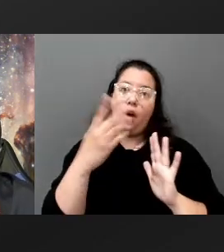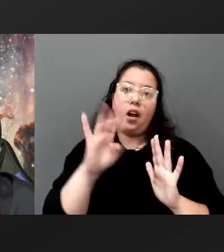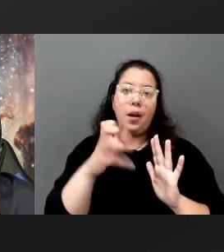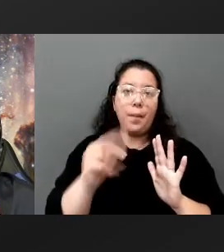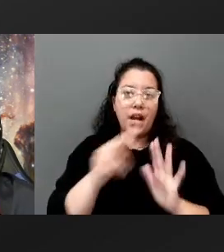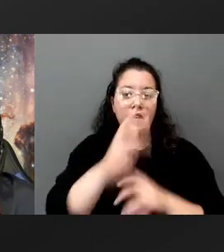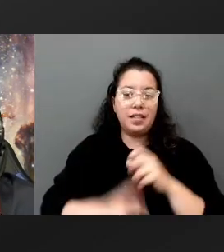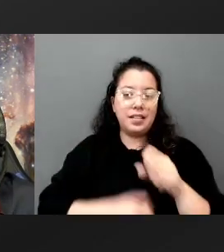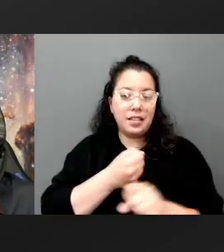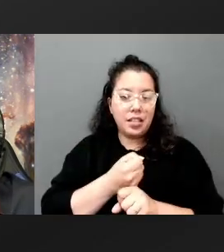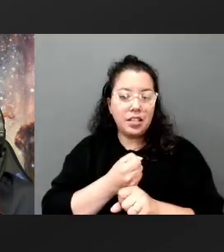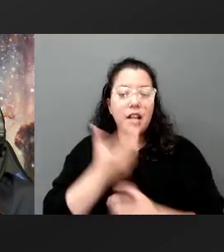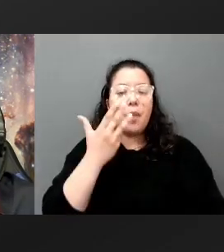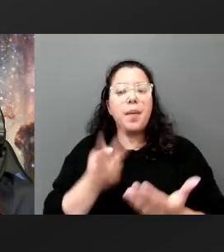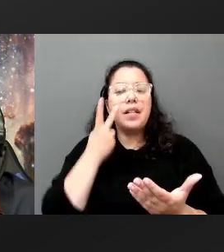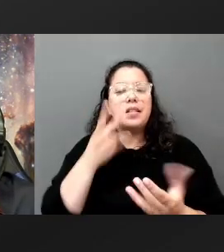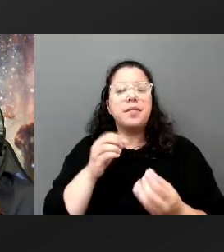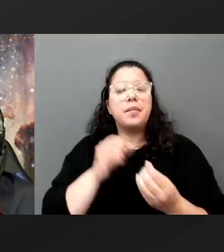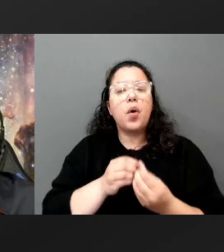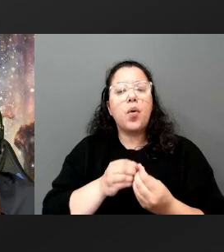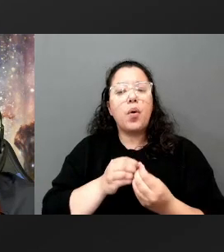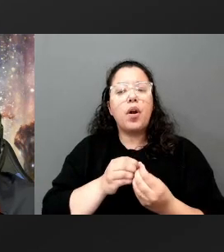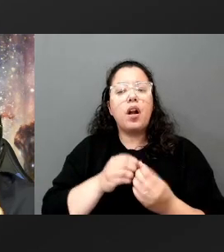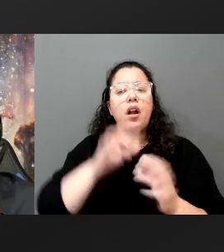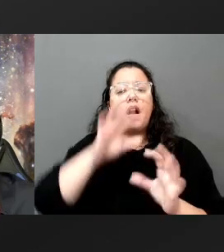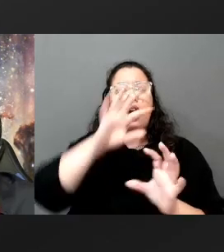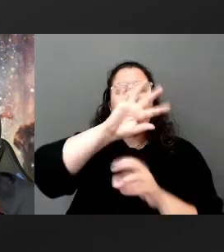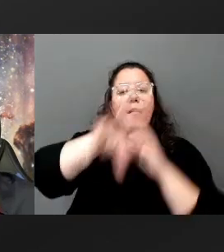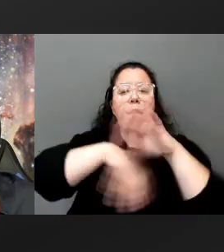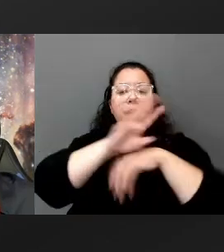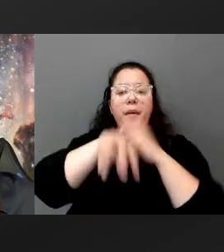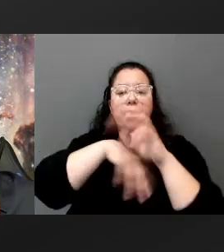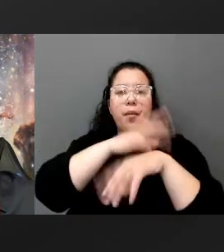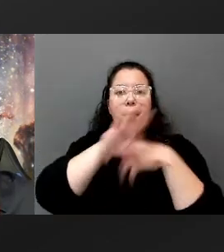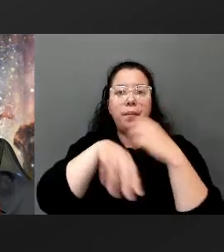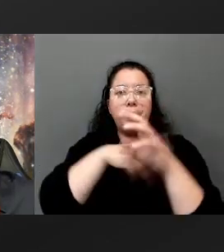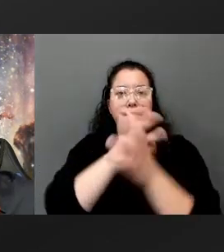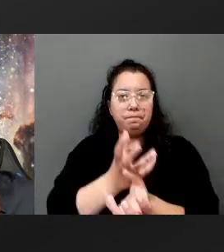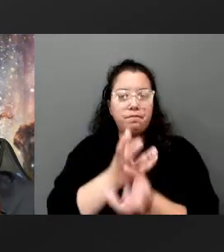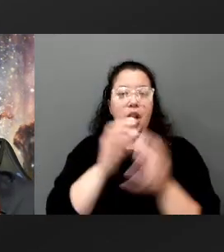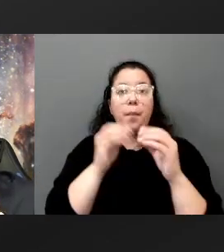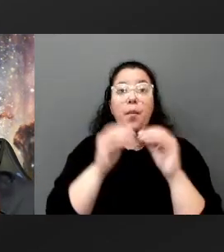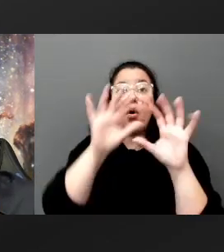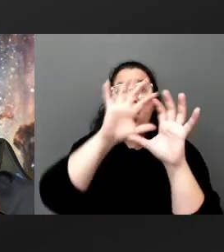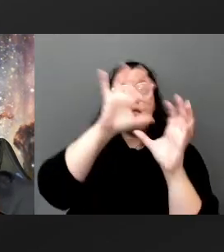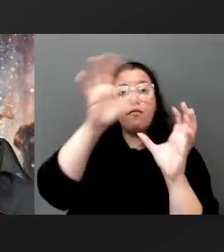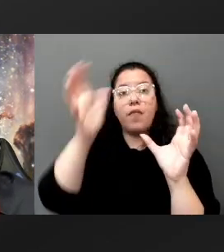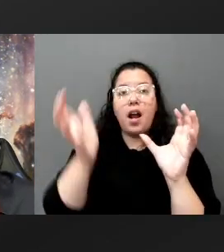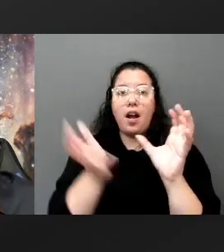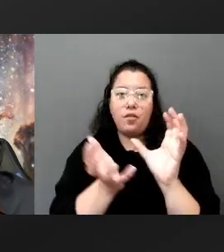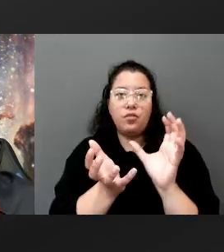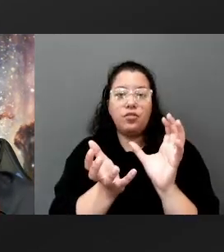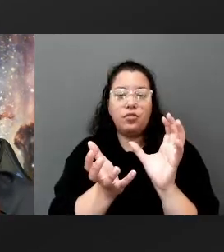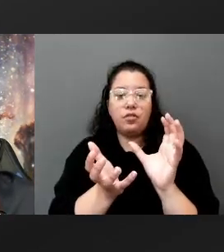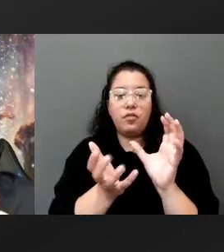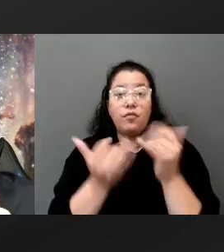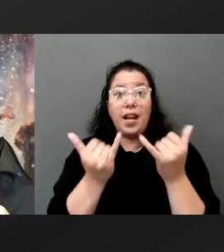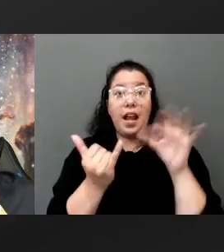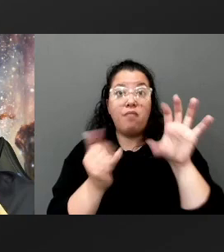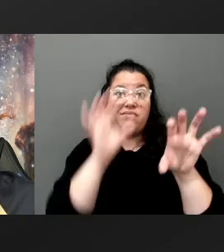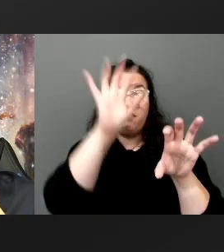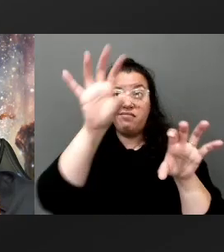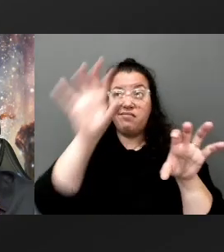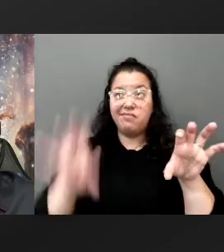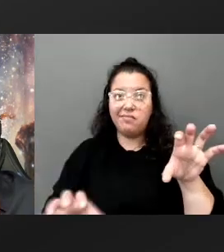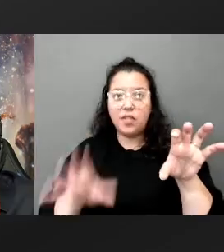instead, something that's scrambled up all those orbits and it looks more round and smooth as over the course of many hundreds of millions of years,